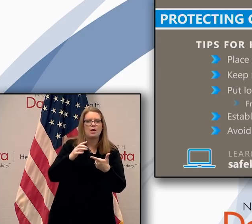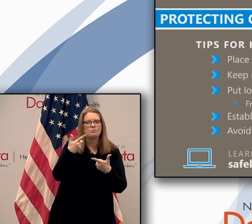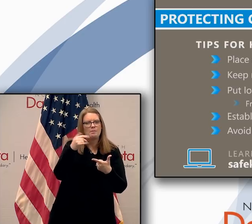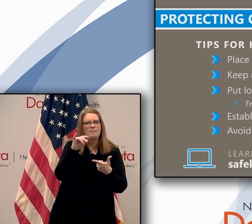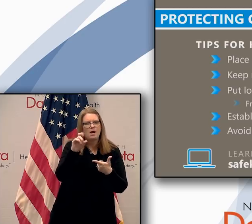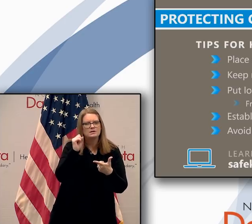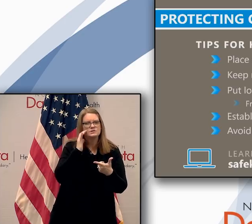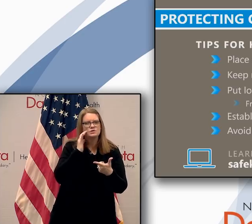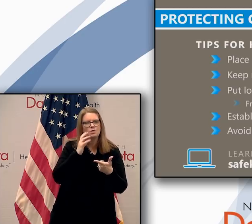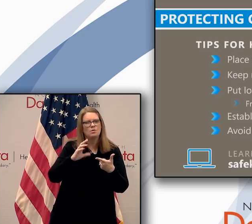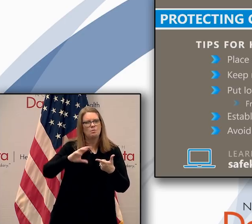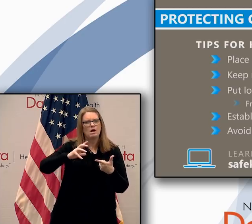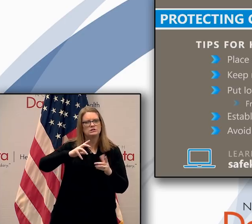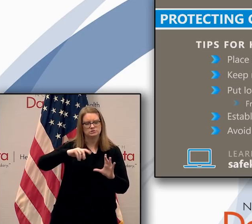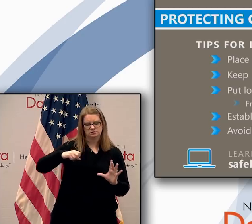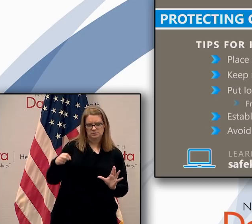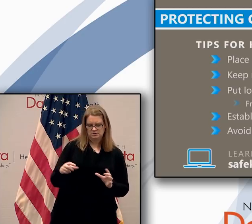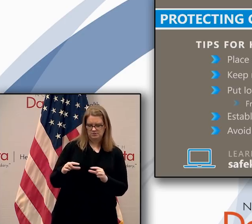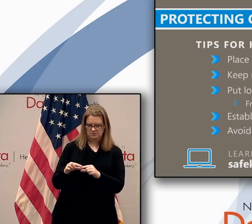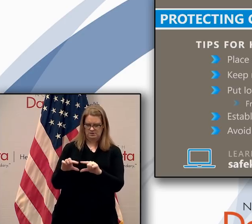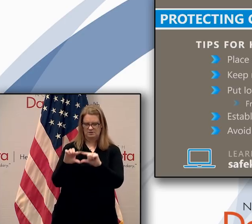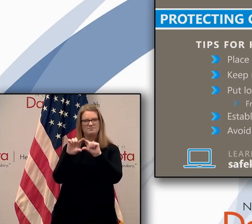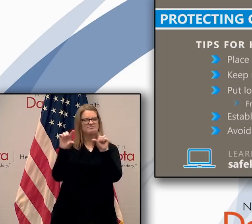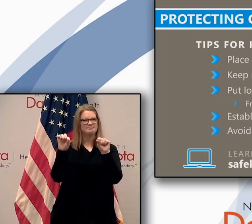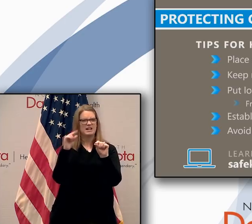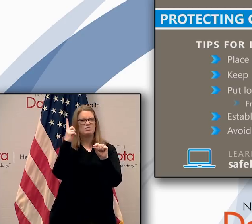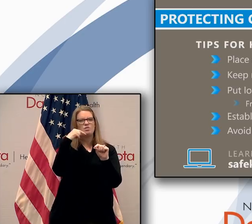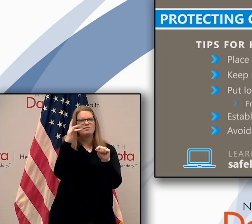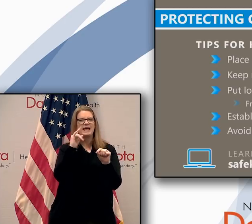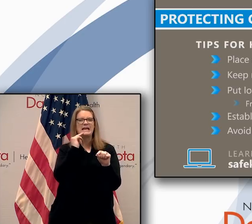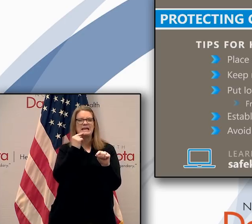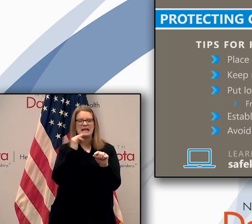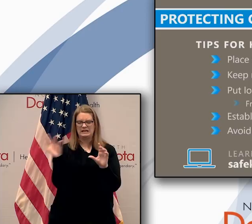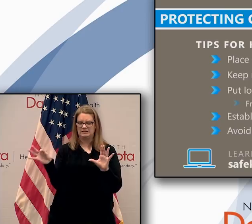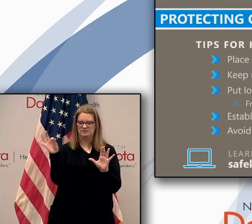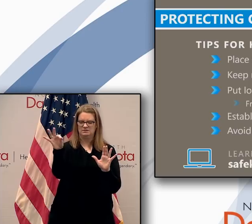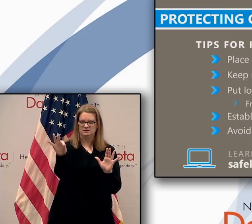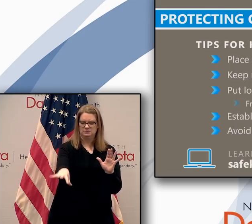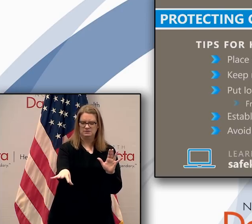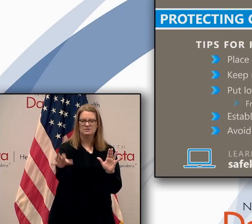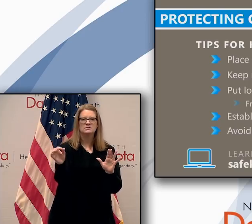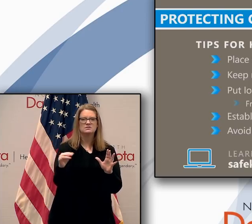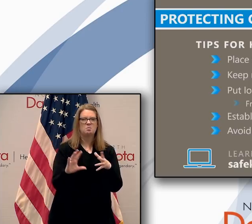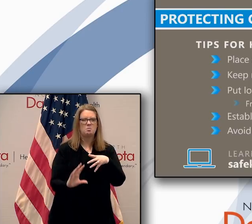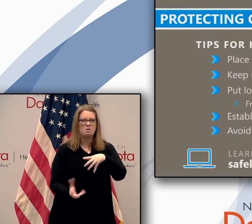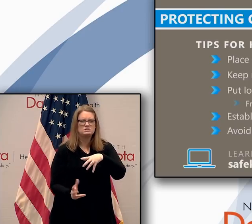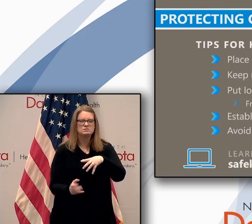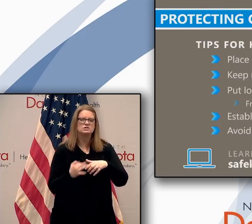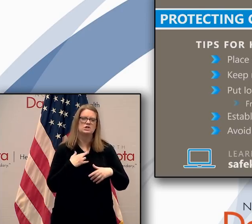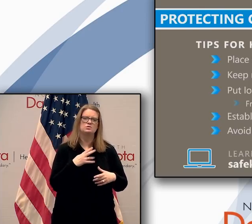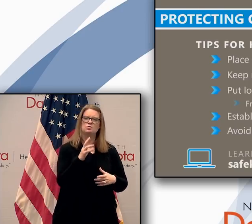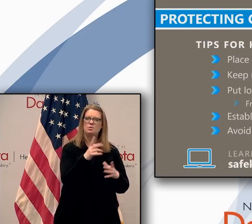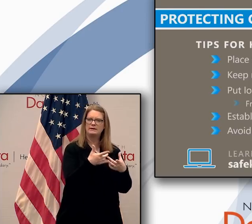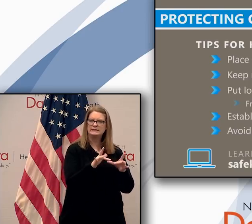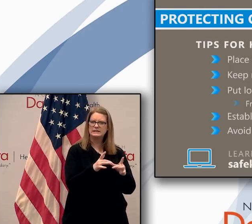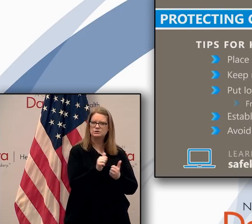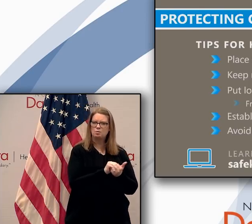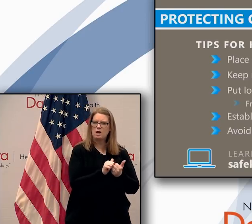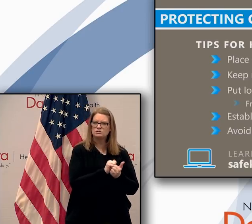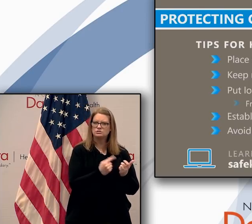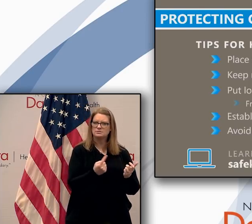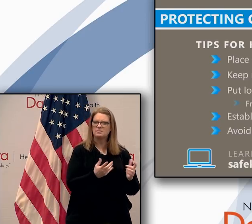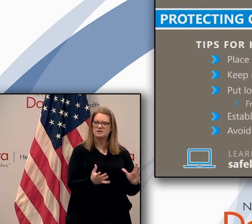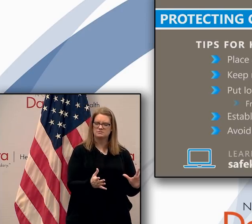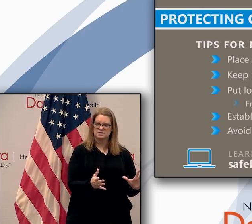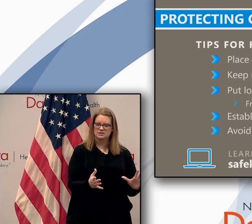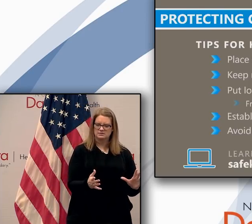pods, things that look too much like candy that might go into a dishwasher, the soap things, all those things that somebody might try to